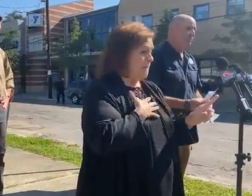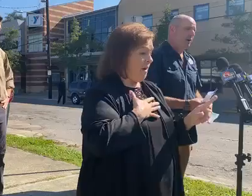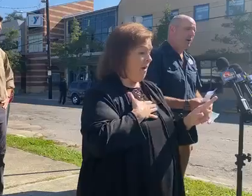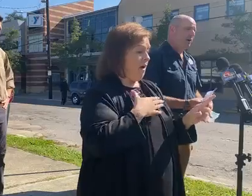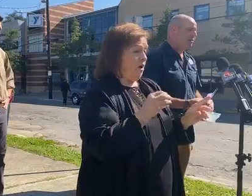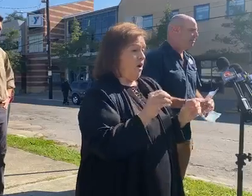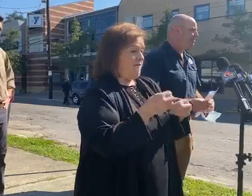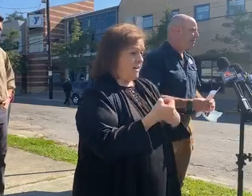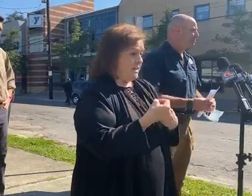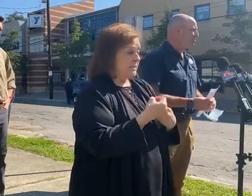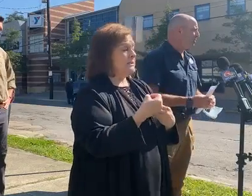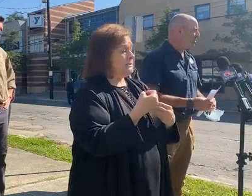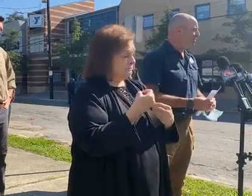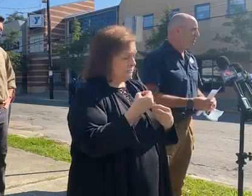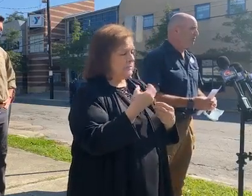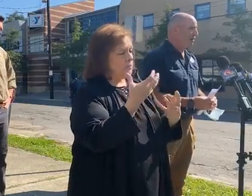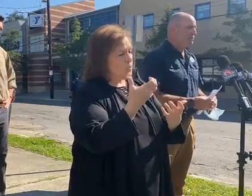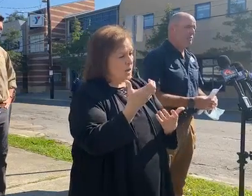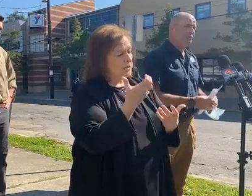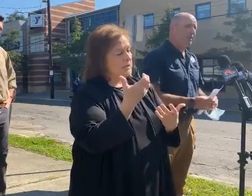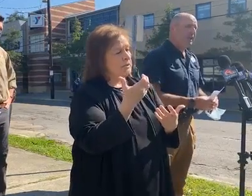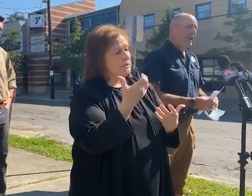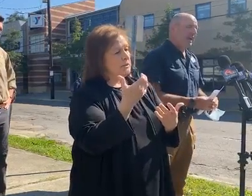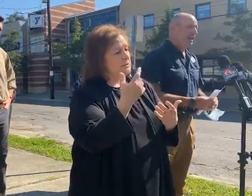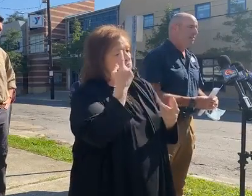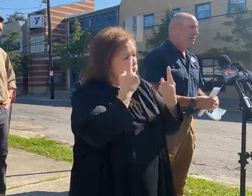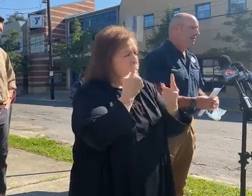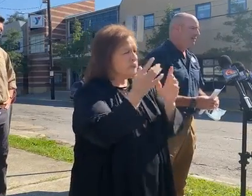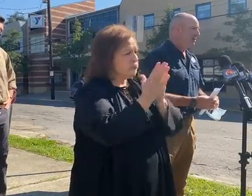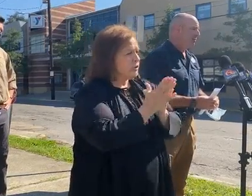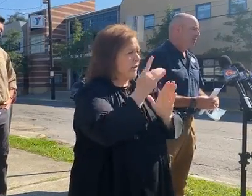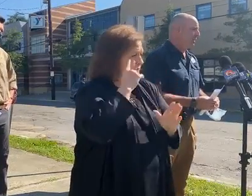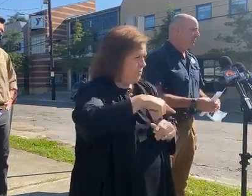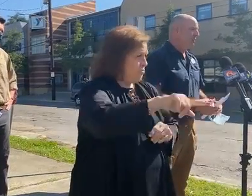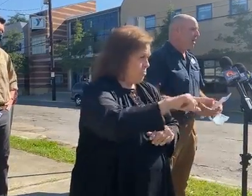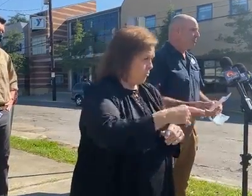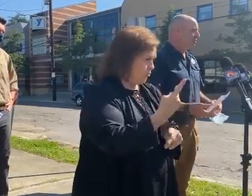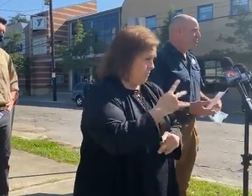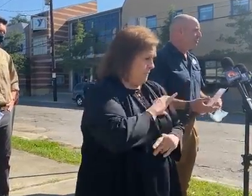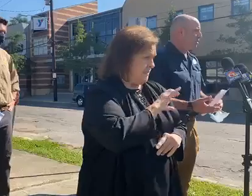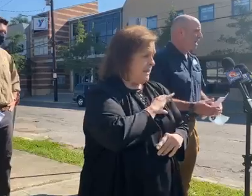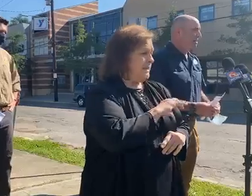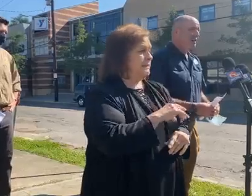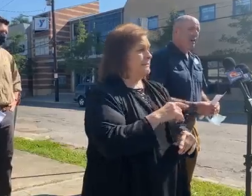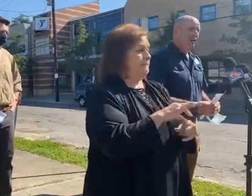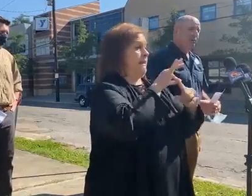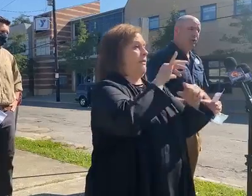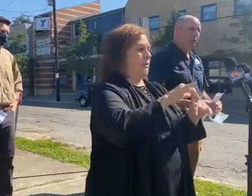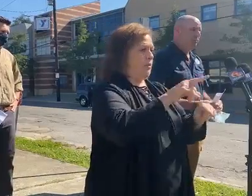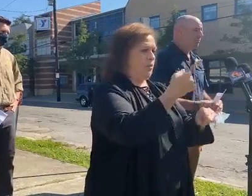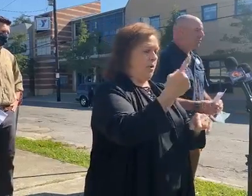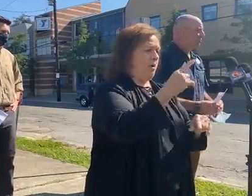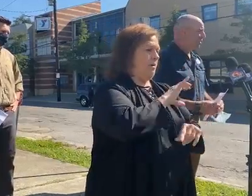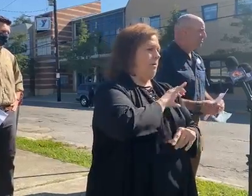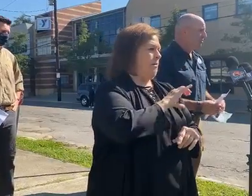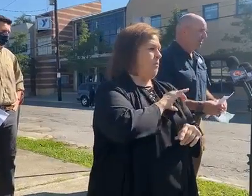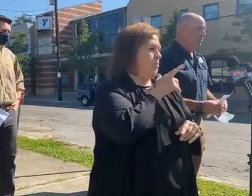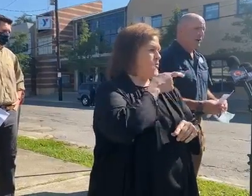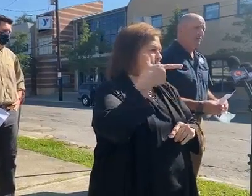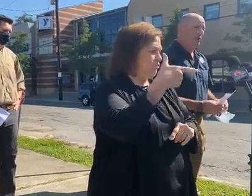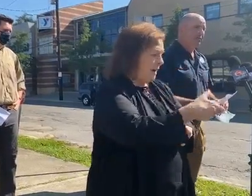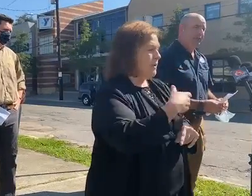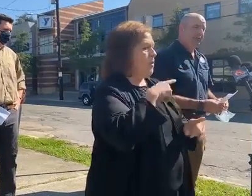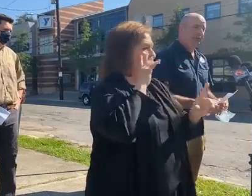is, our thoughts and prayers are with those officers, and in particular the officer who was shot. We hope for a very